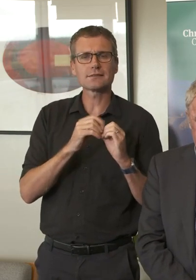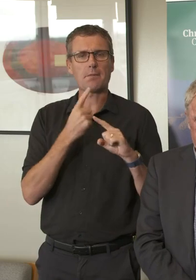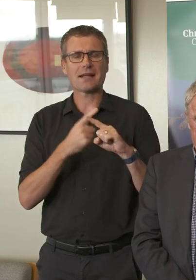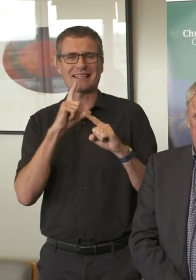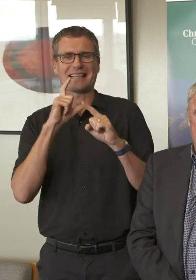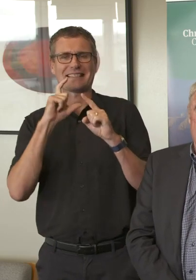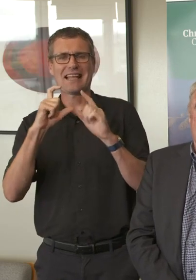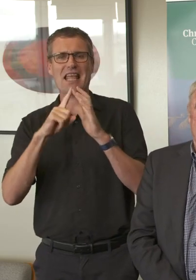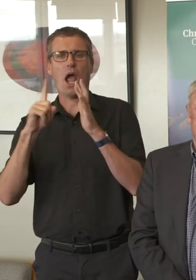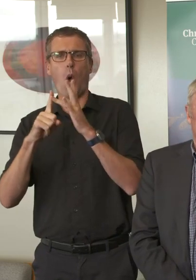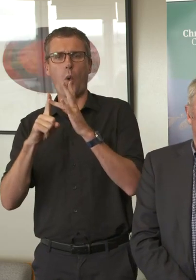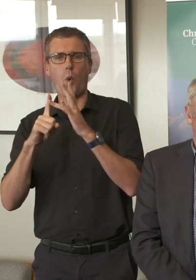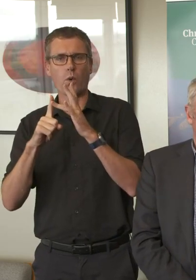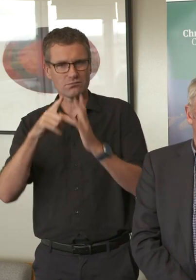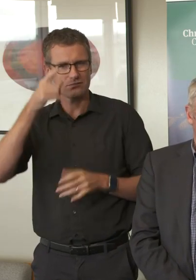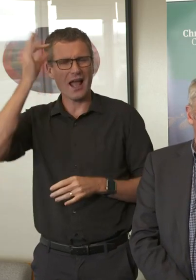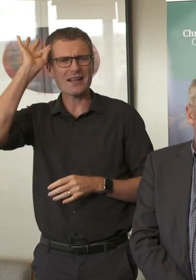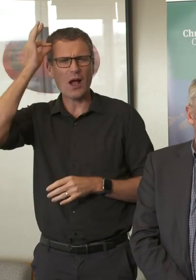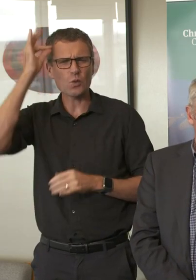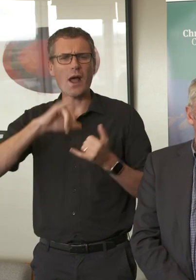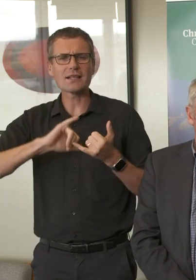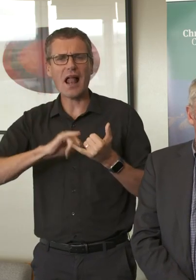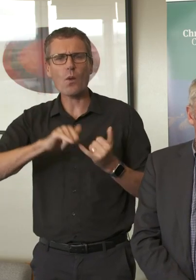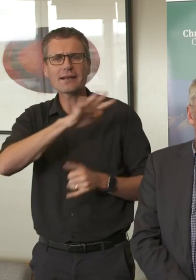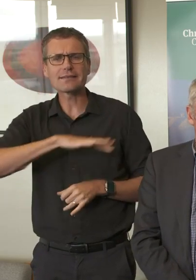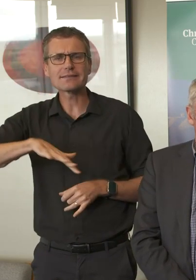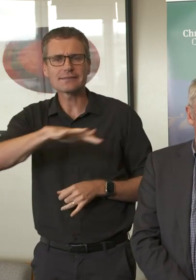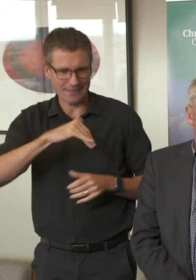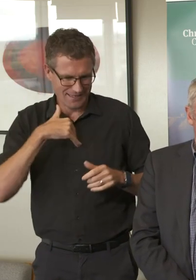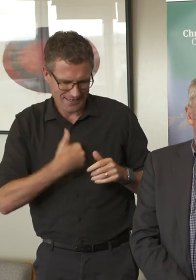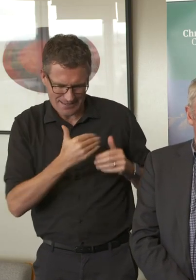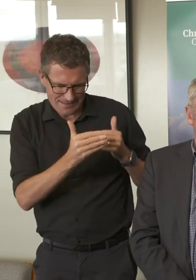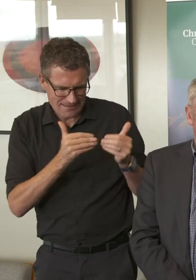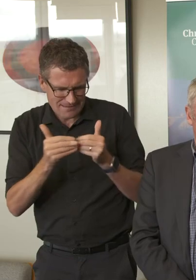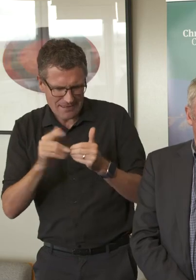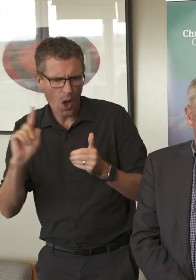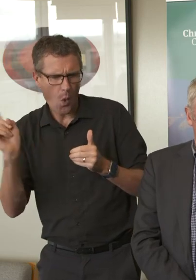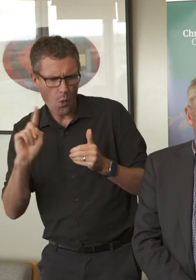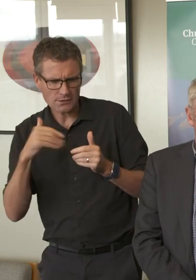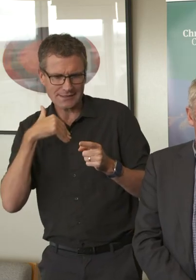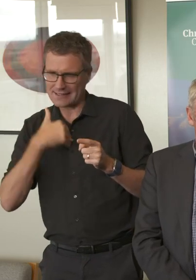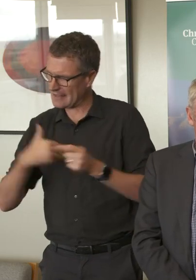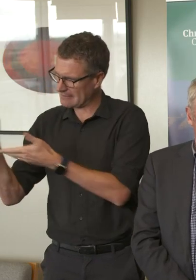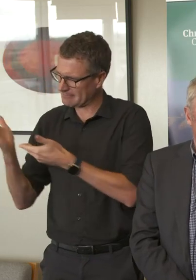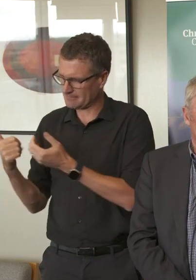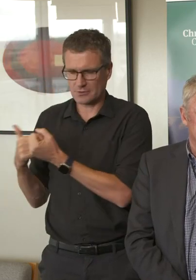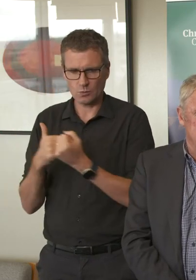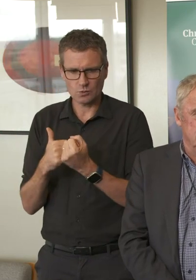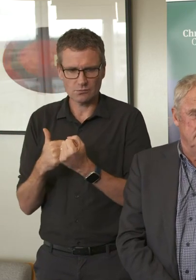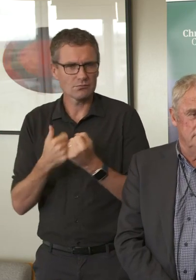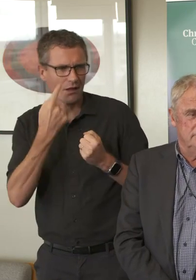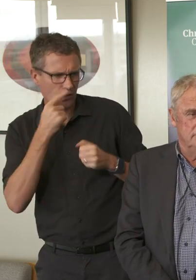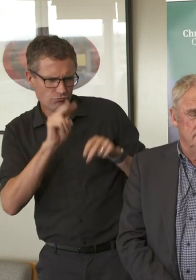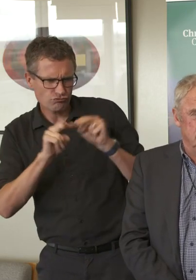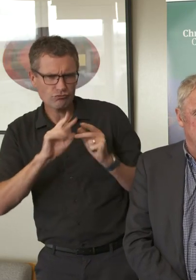and Selwyn are going to have to work out what that looks like in the coming days. There'll be assessments around what has been damaged and whether